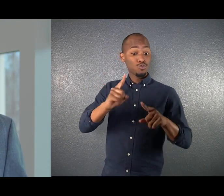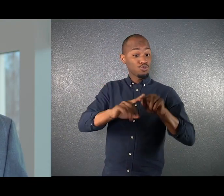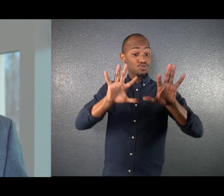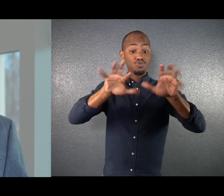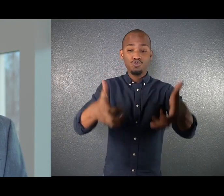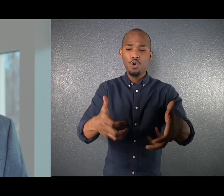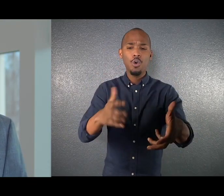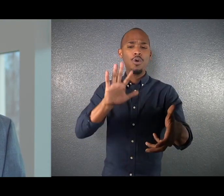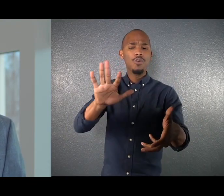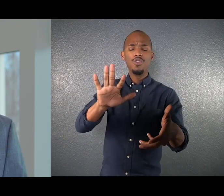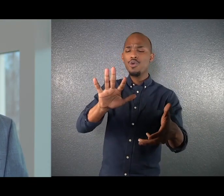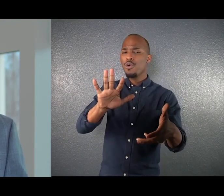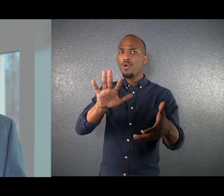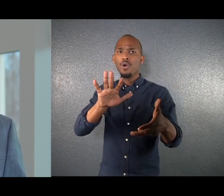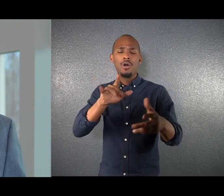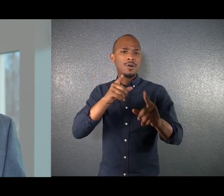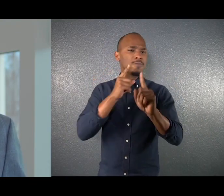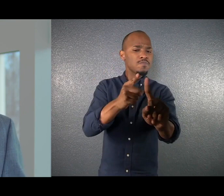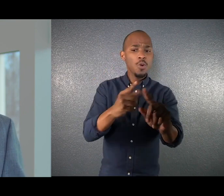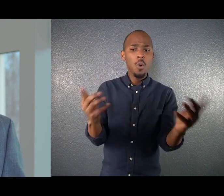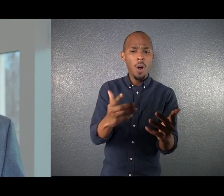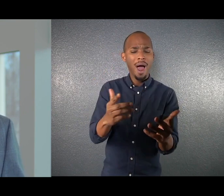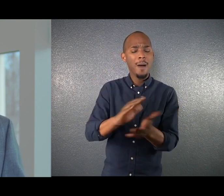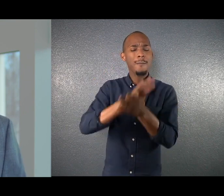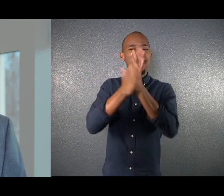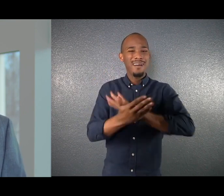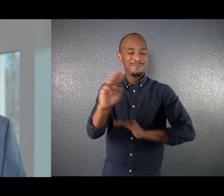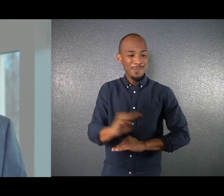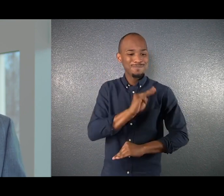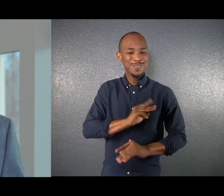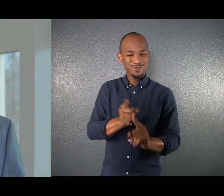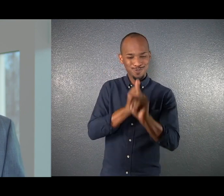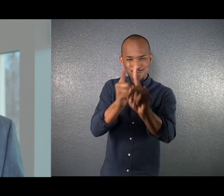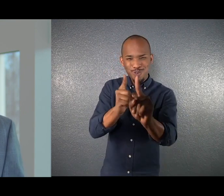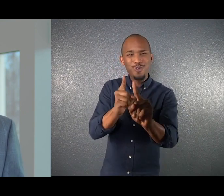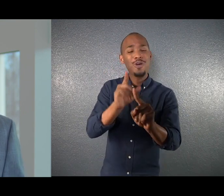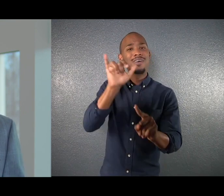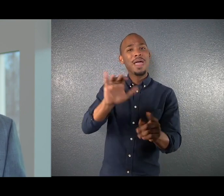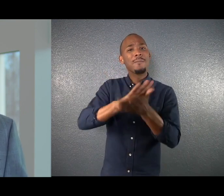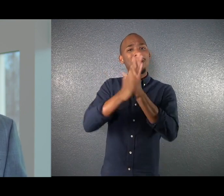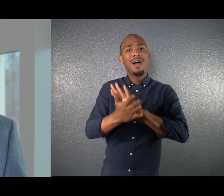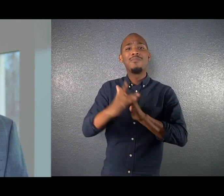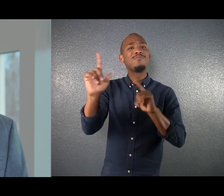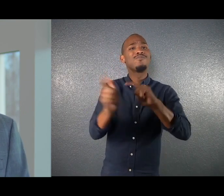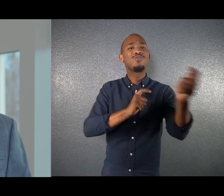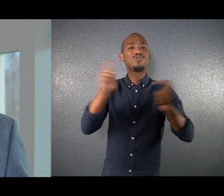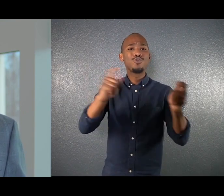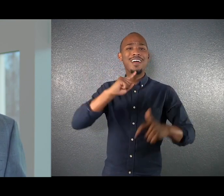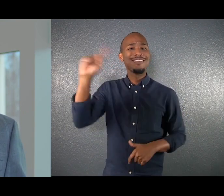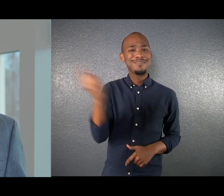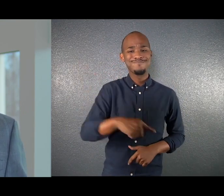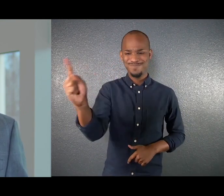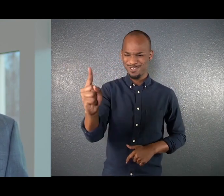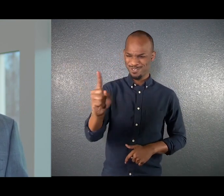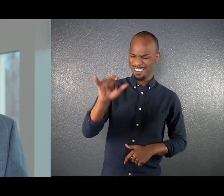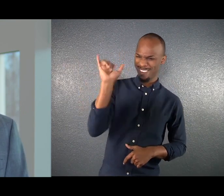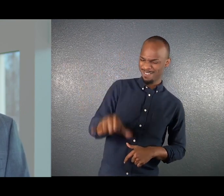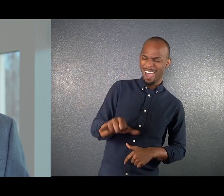churches are that every church is a missional church. It's a great commission-minded church, a multiplying